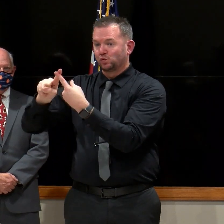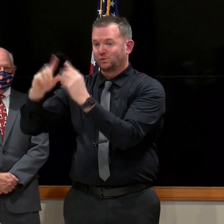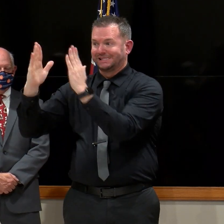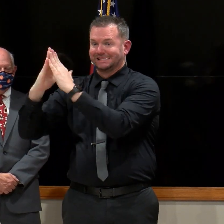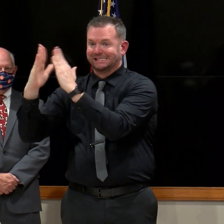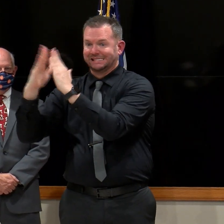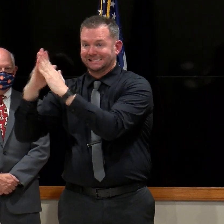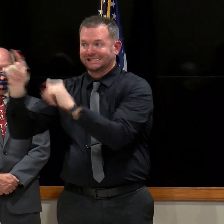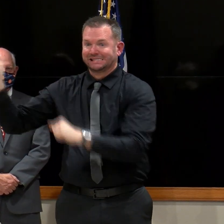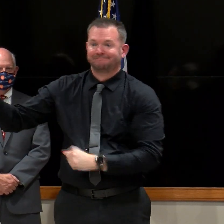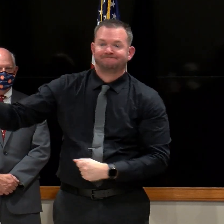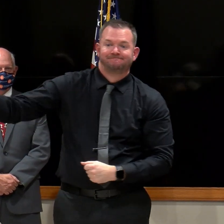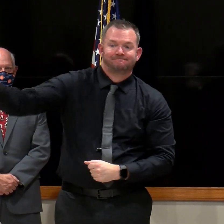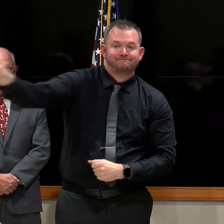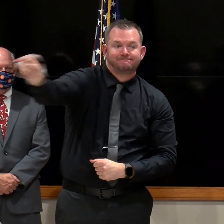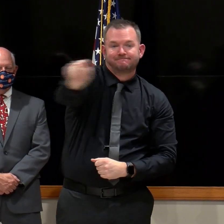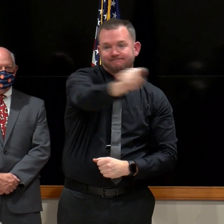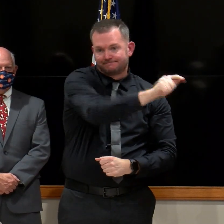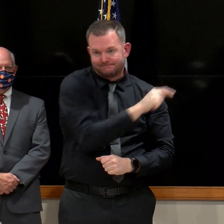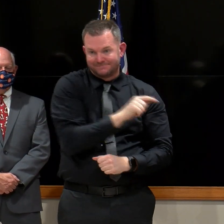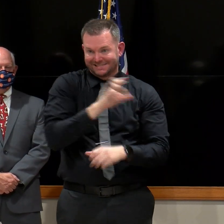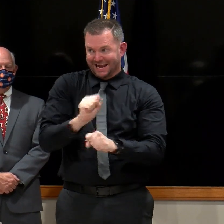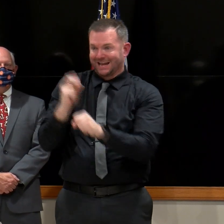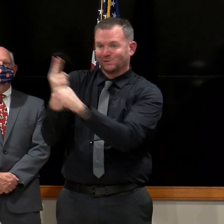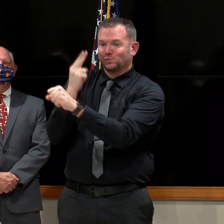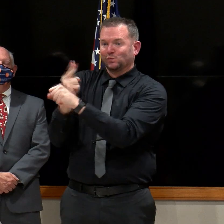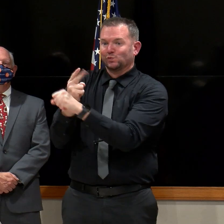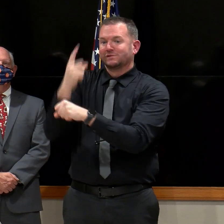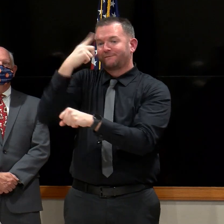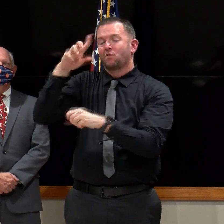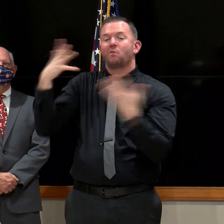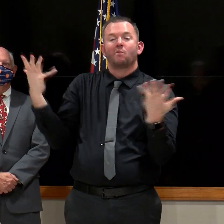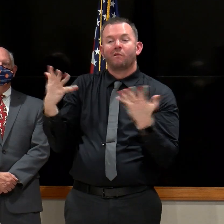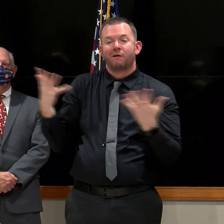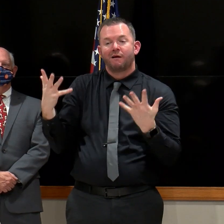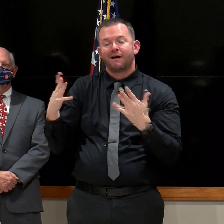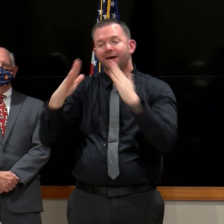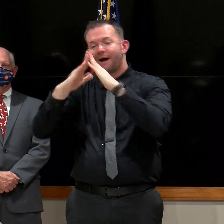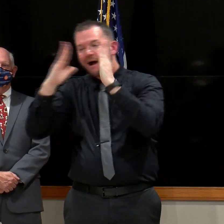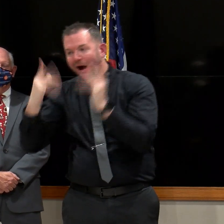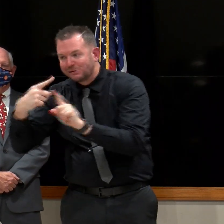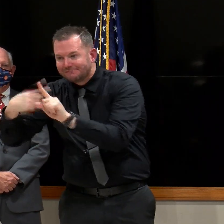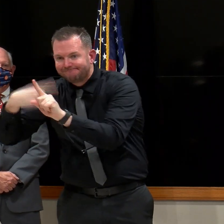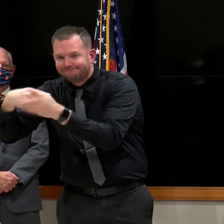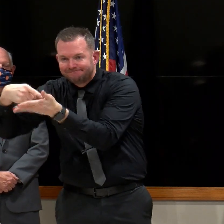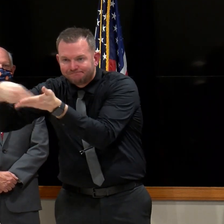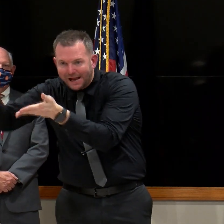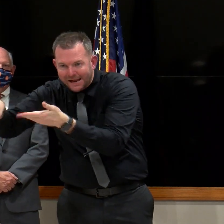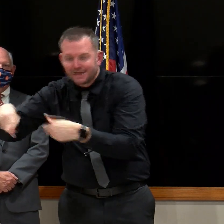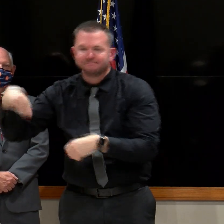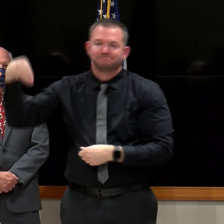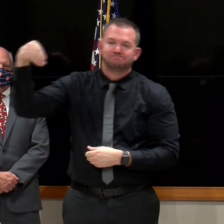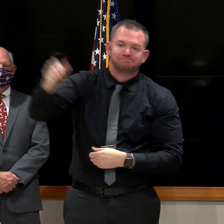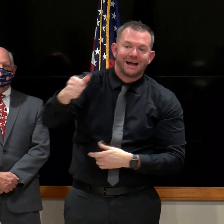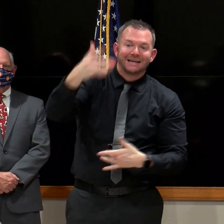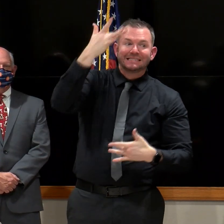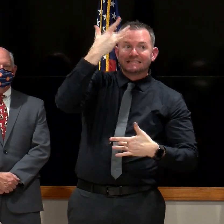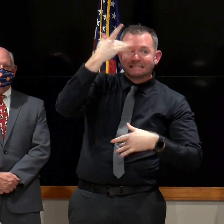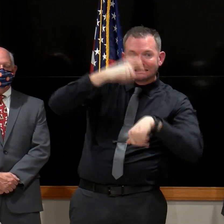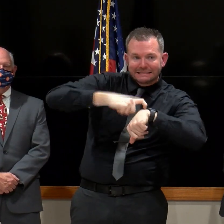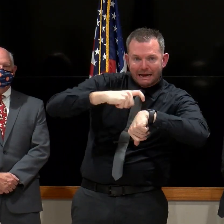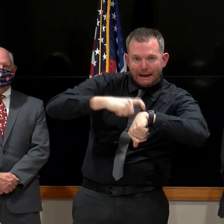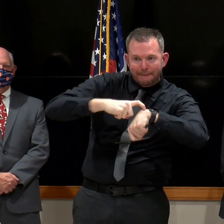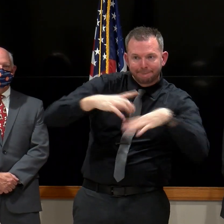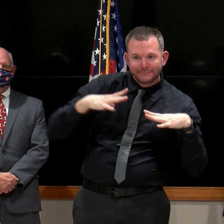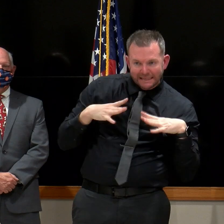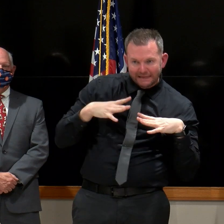they've created. They can utilize for housing, paid sick leave. They can utilize for testing and